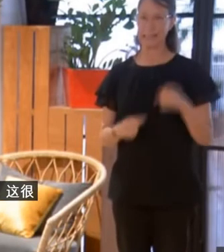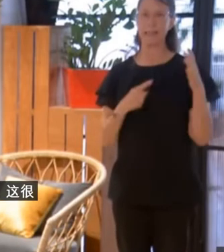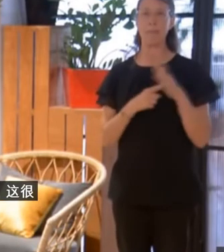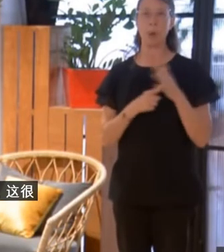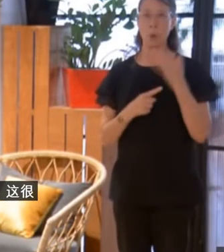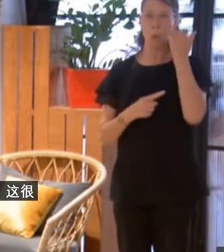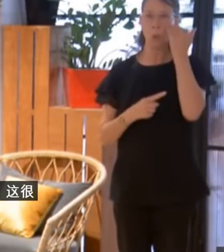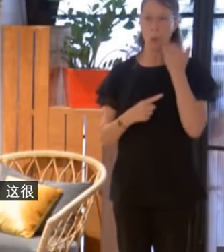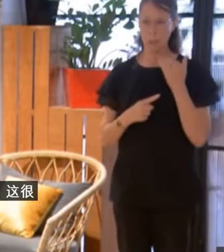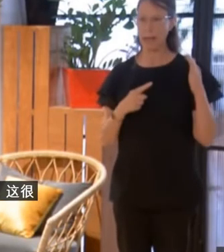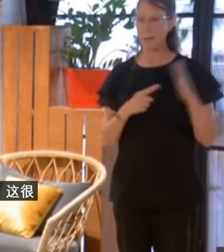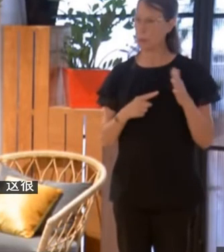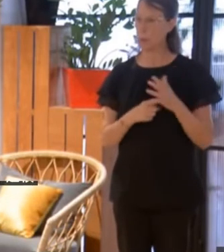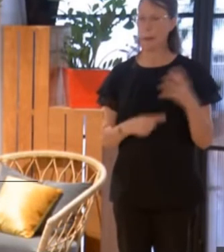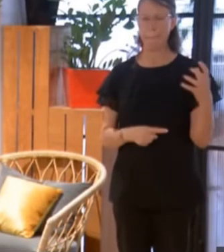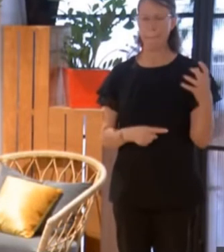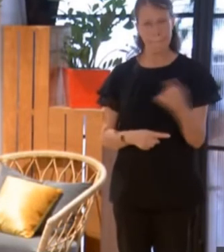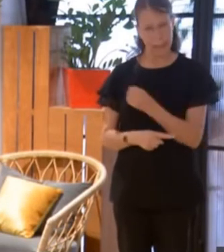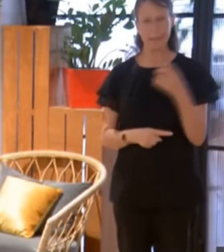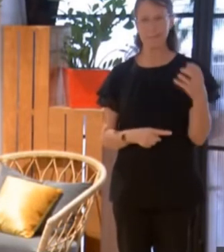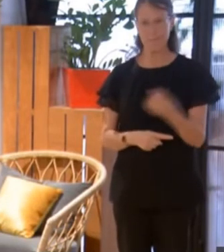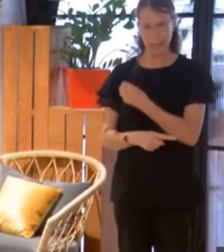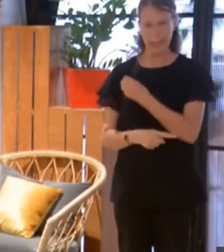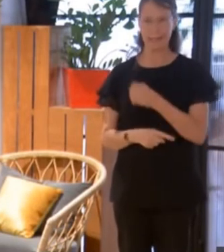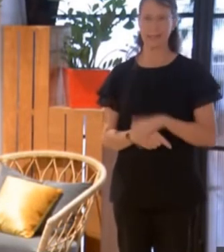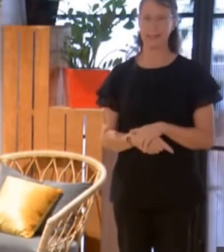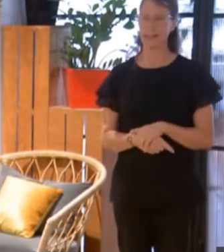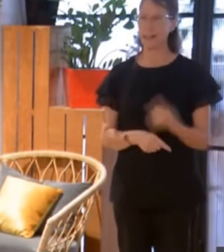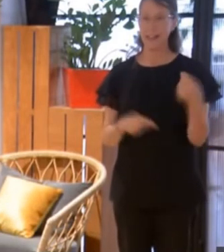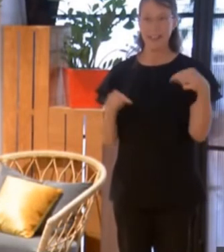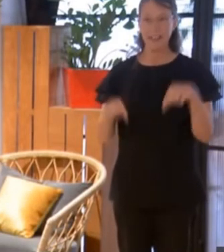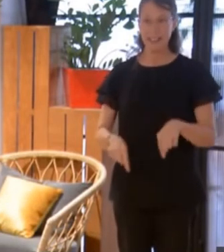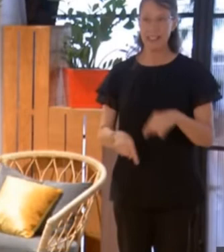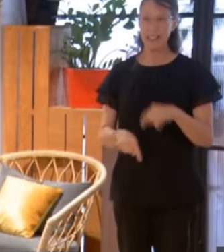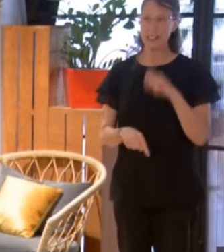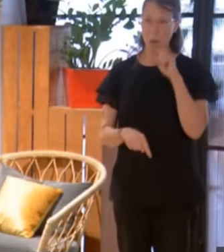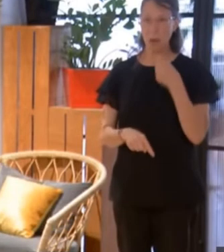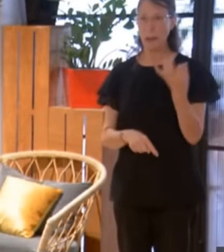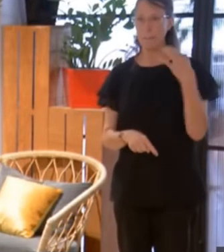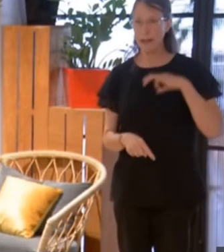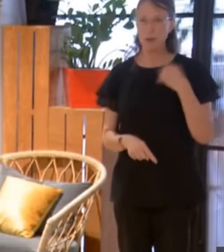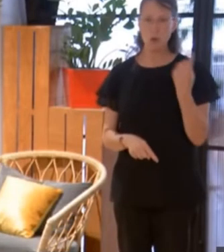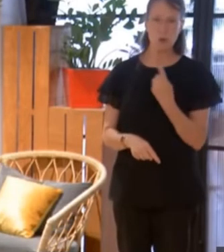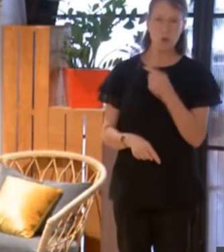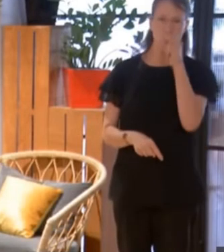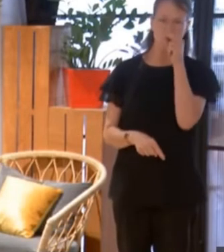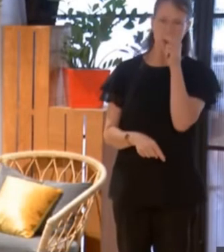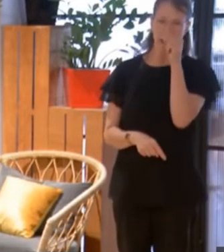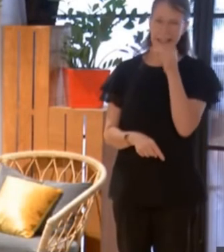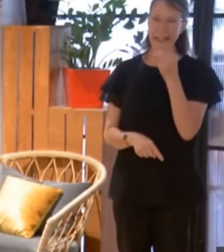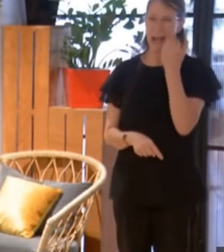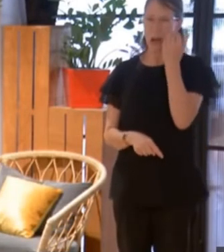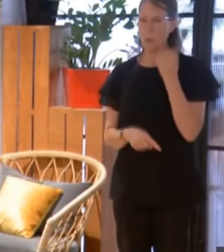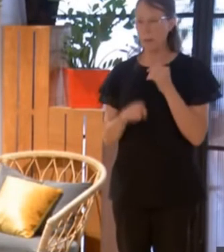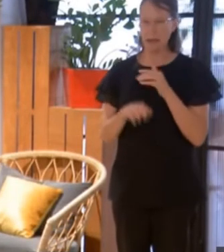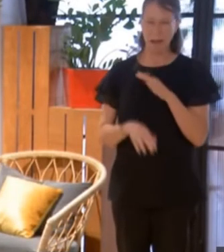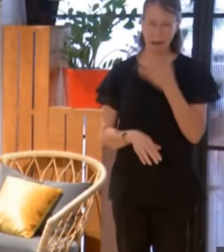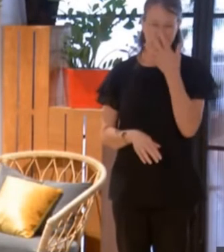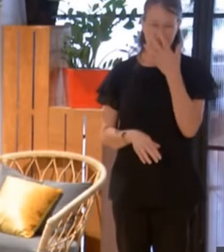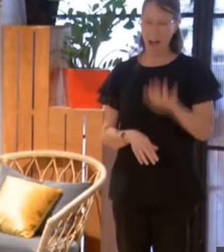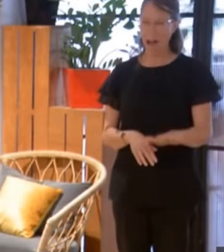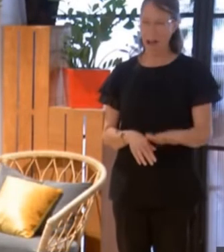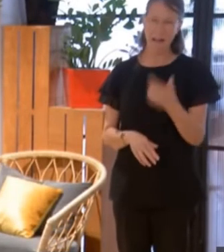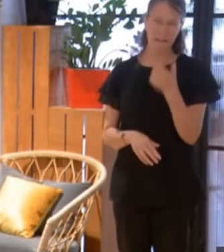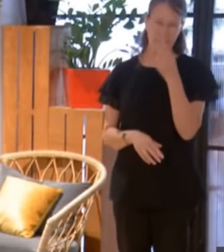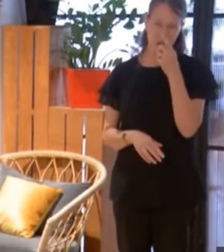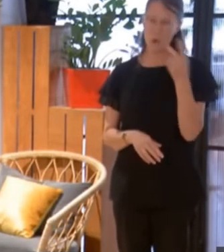important. This is something that we need to do. And this is something that's not only going to benefit young women who are 5 years old, who are 12 years